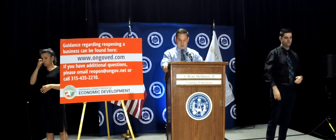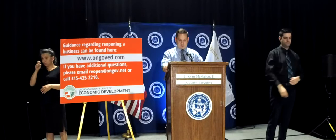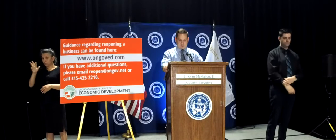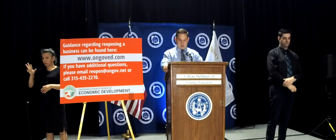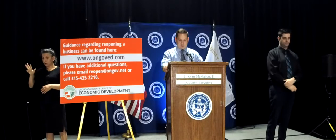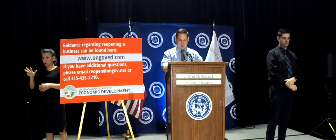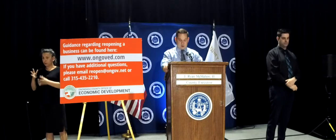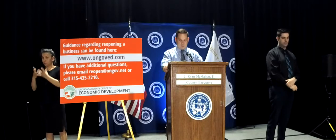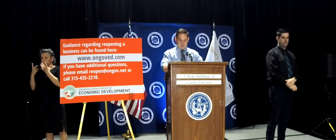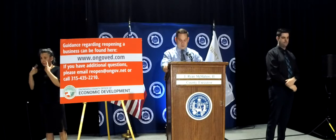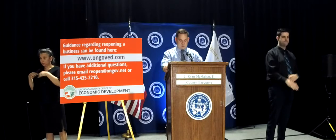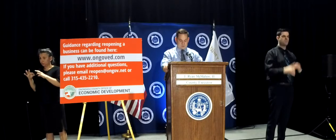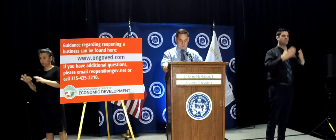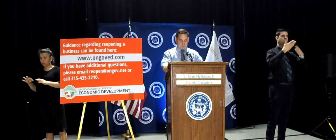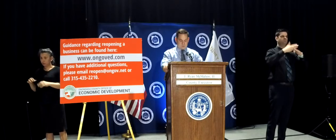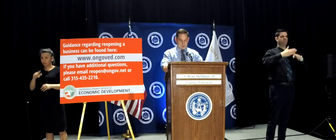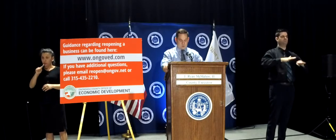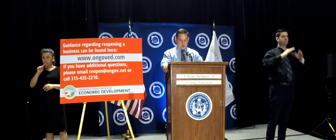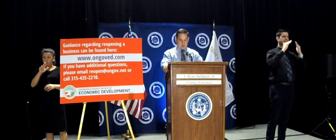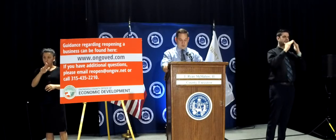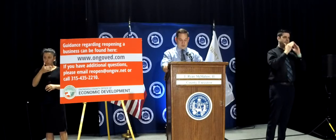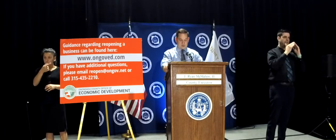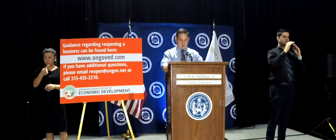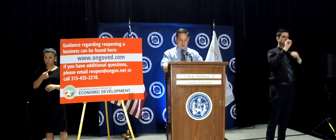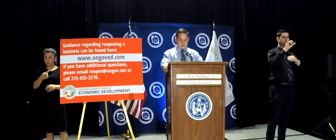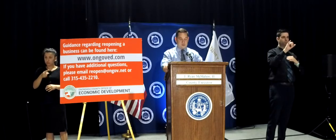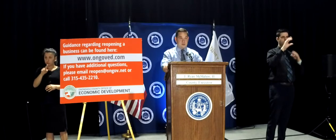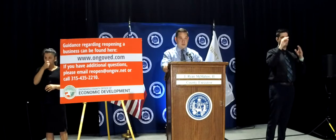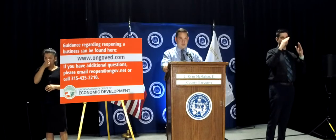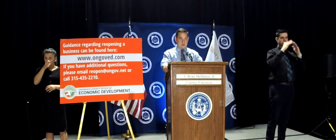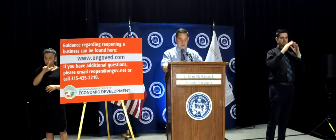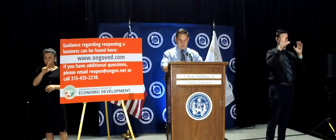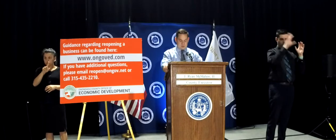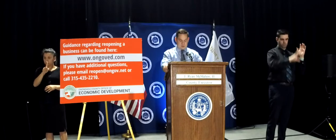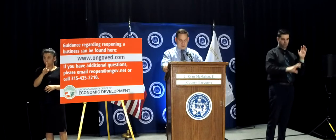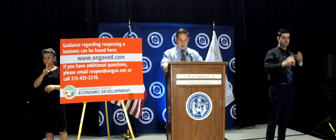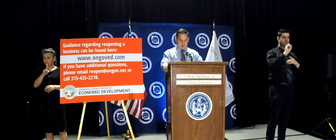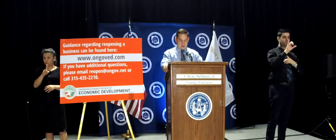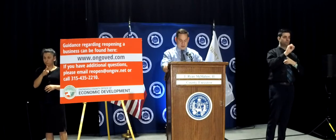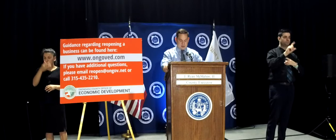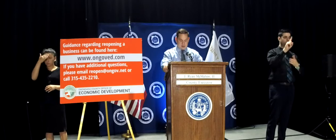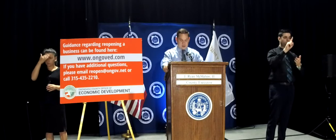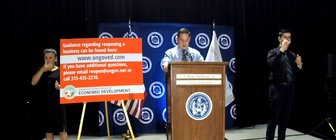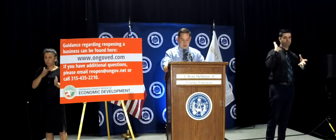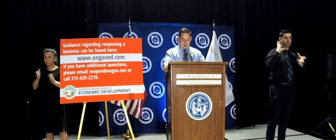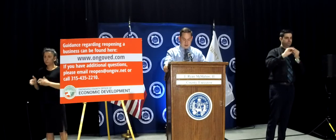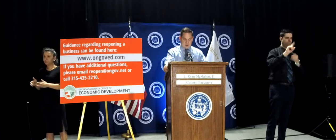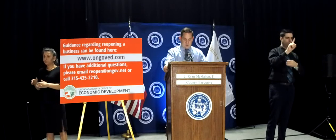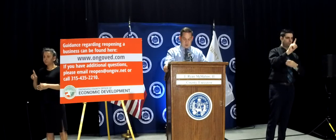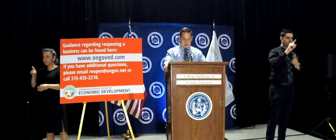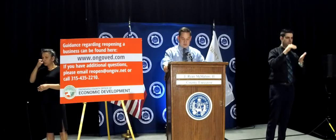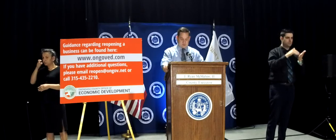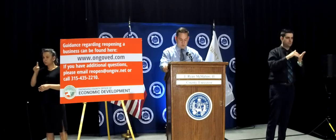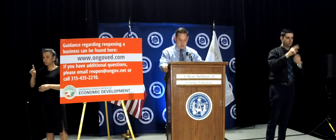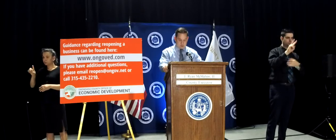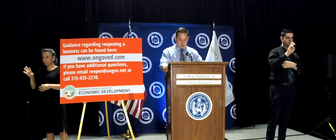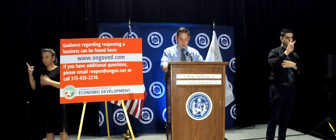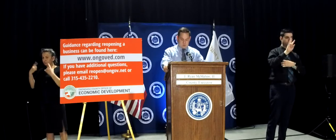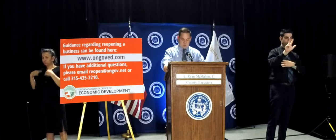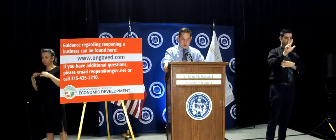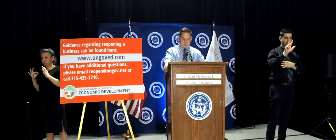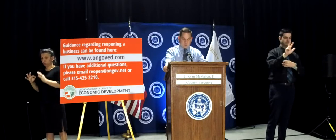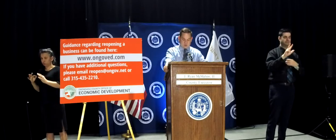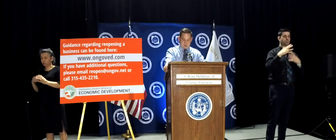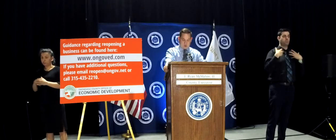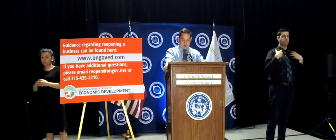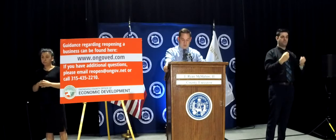1,273 with 609 recoveries. 170, that's the city of Syracuse. Town of Clay, 171